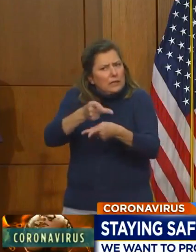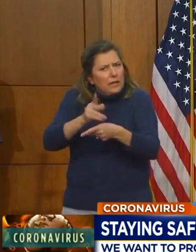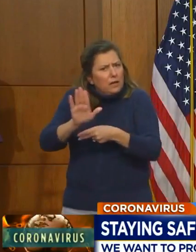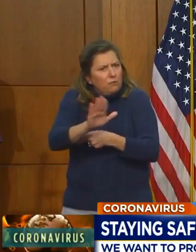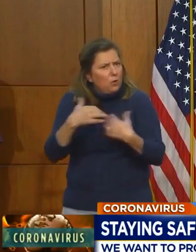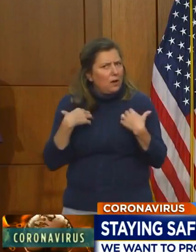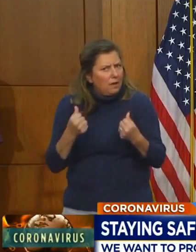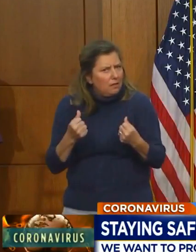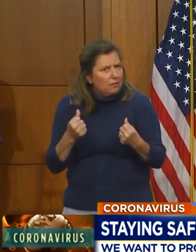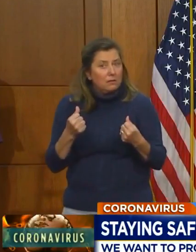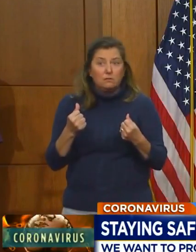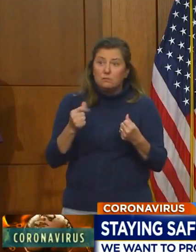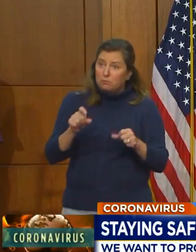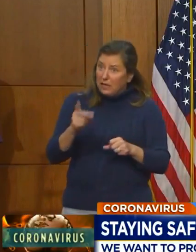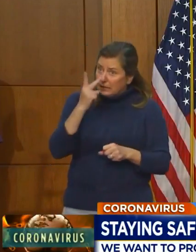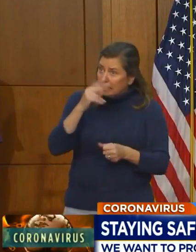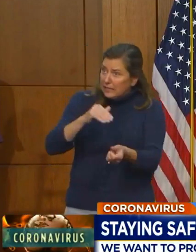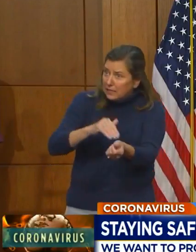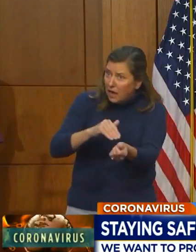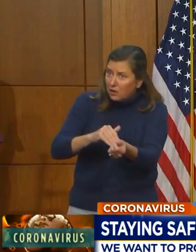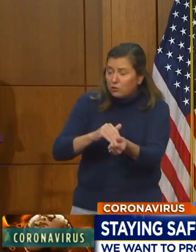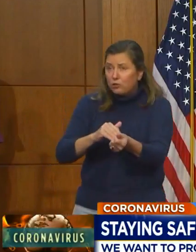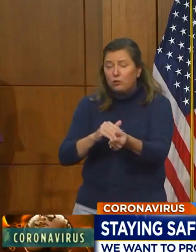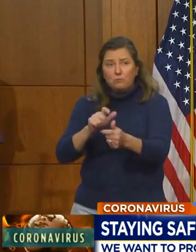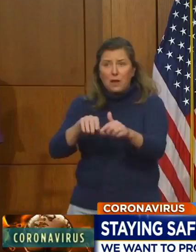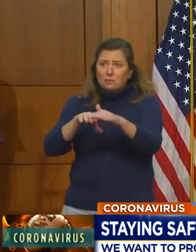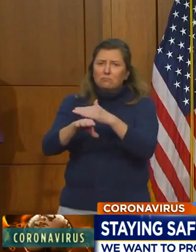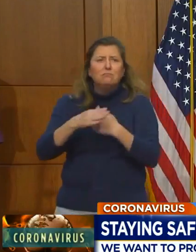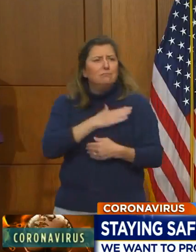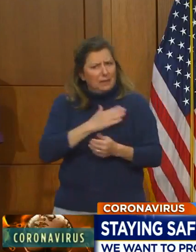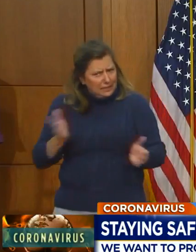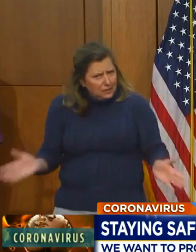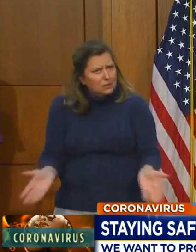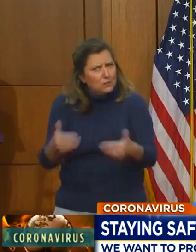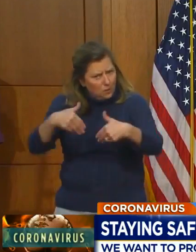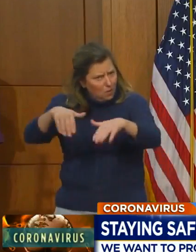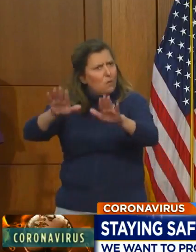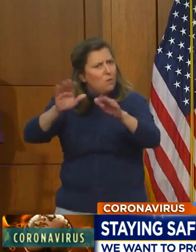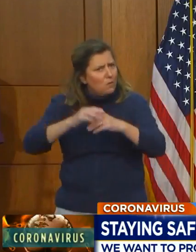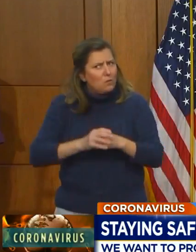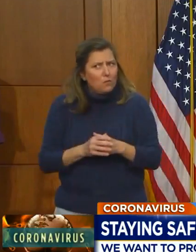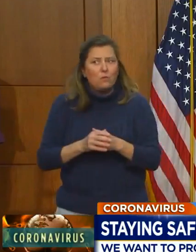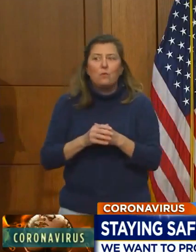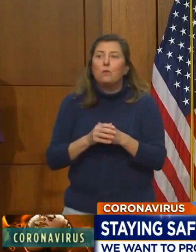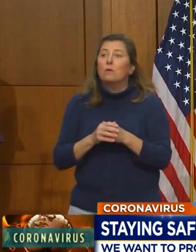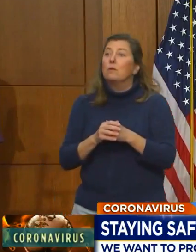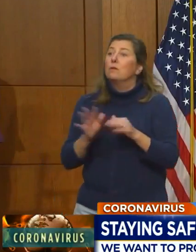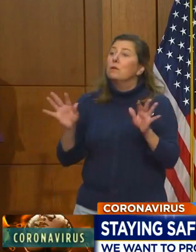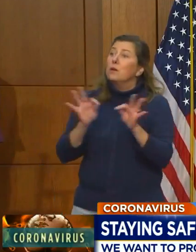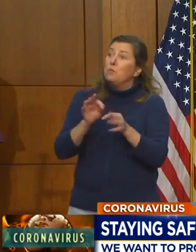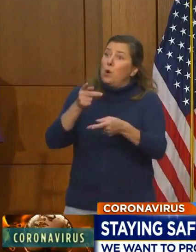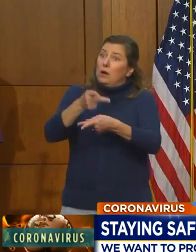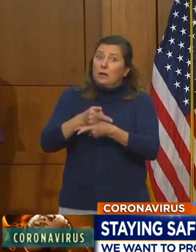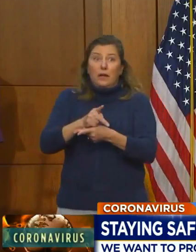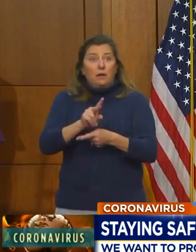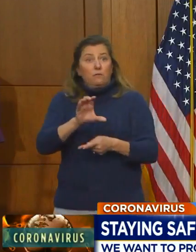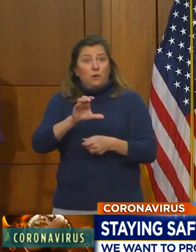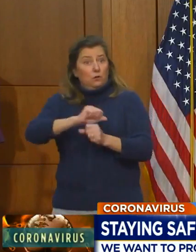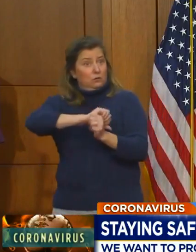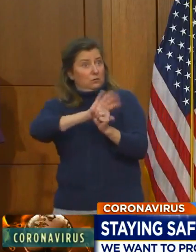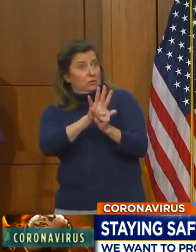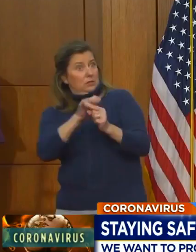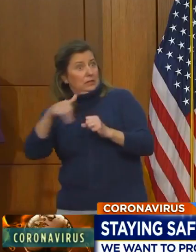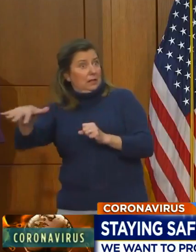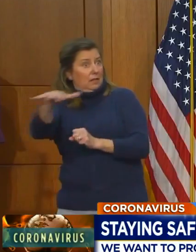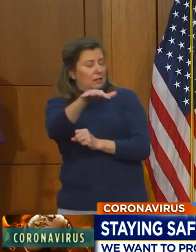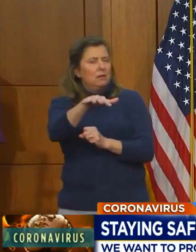health. If you need to see a doctor or a provider, please go. While we need to be careful of the coronavirus, we should